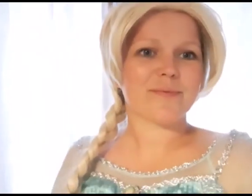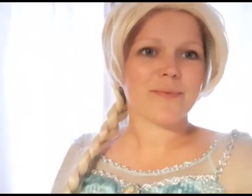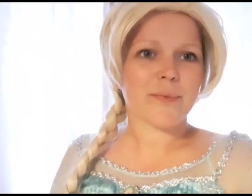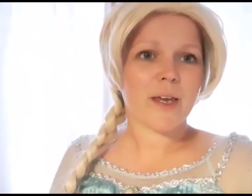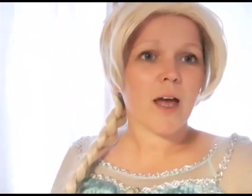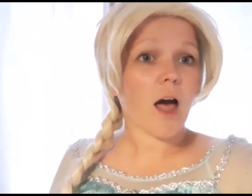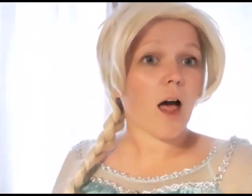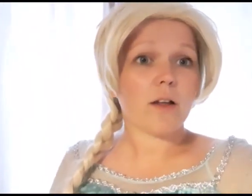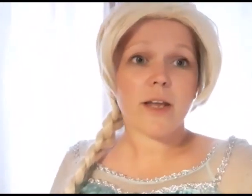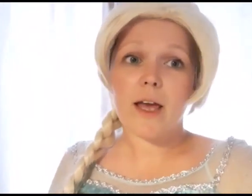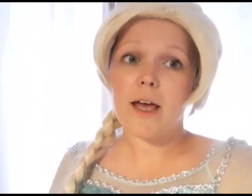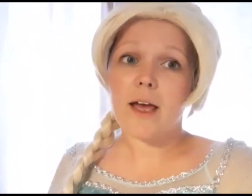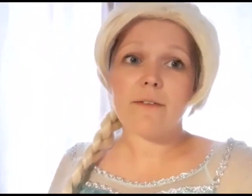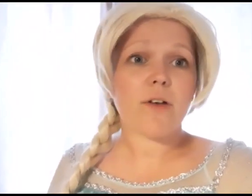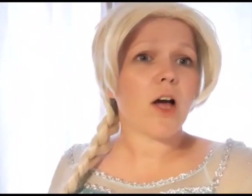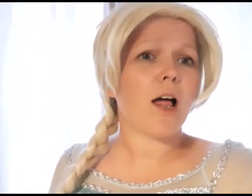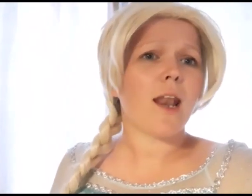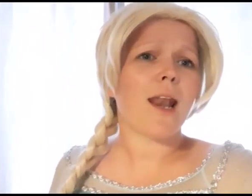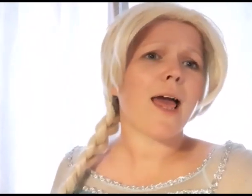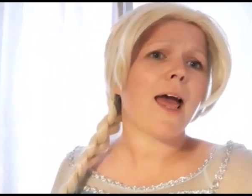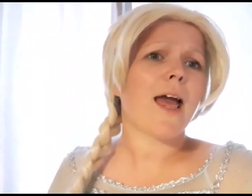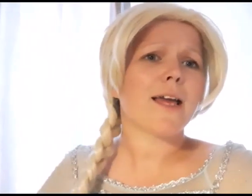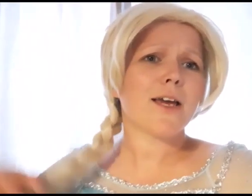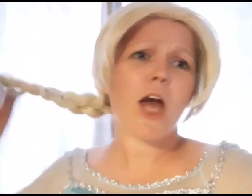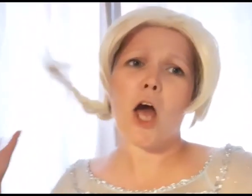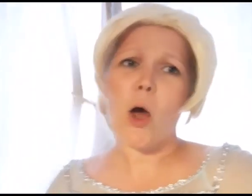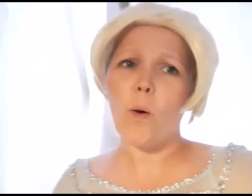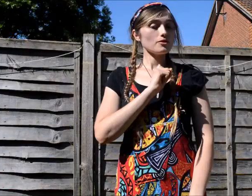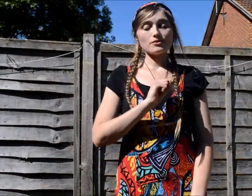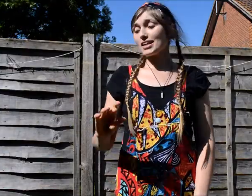I'm not sure if